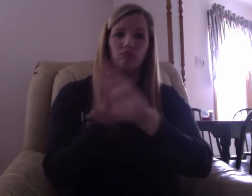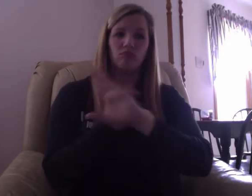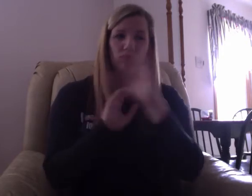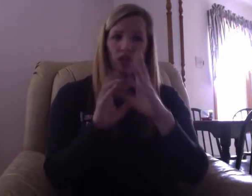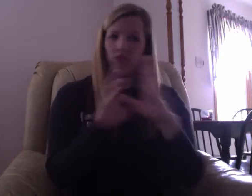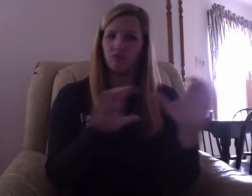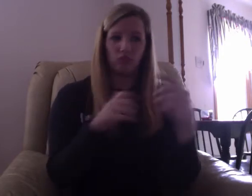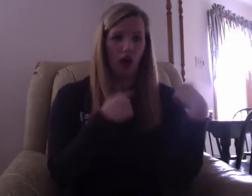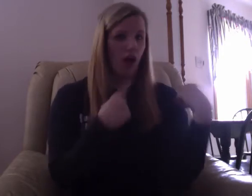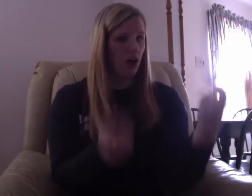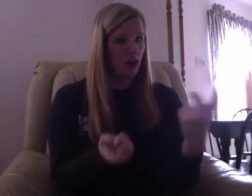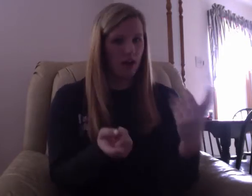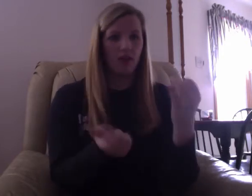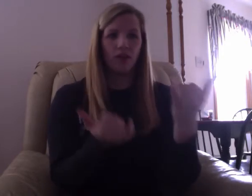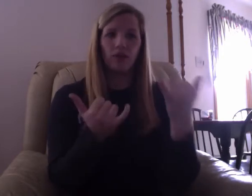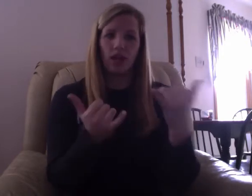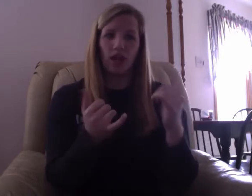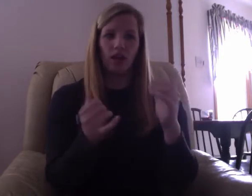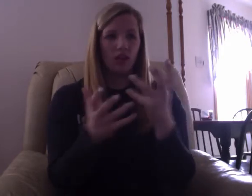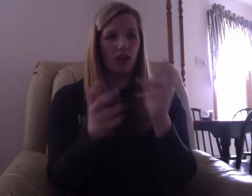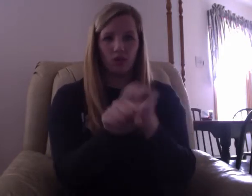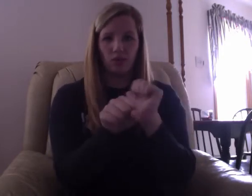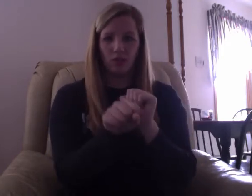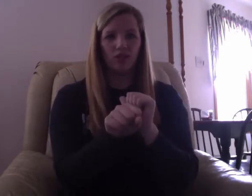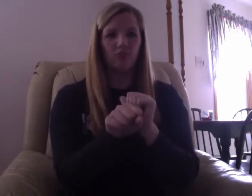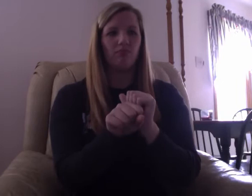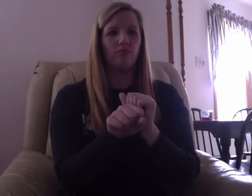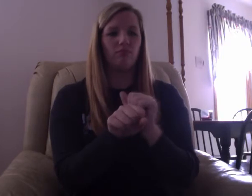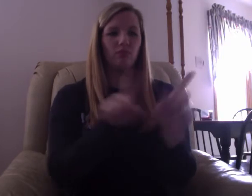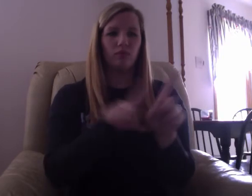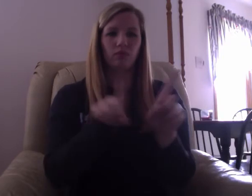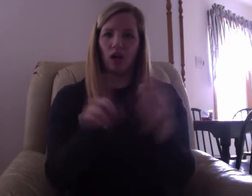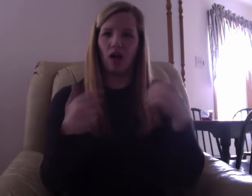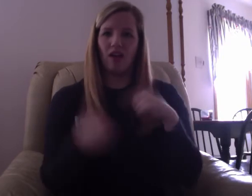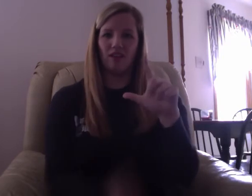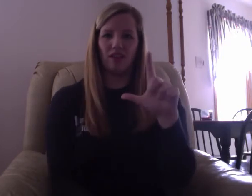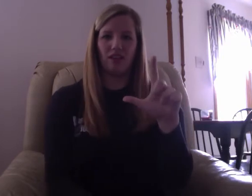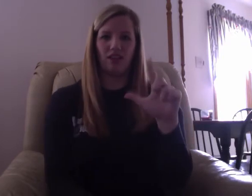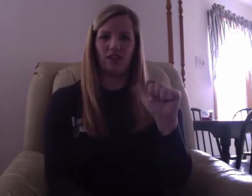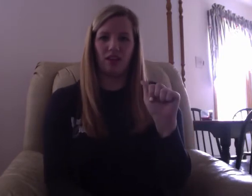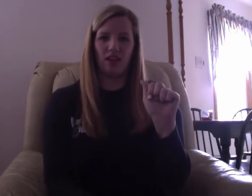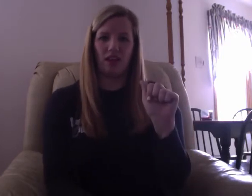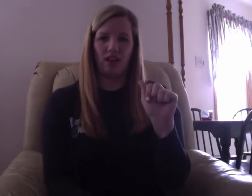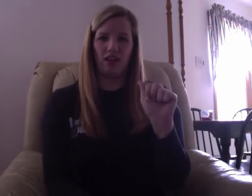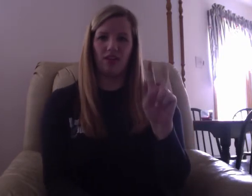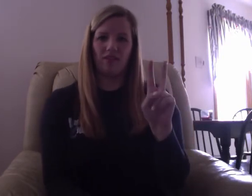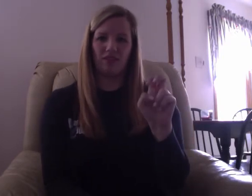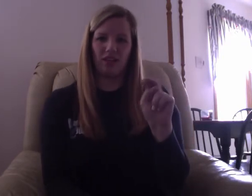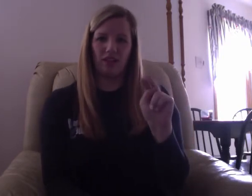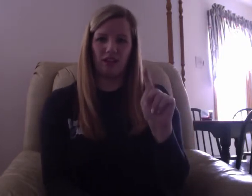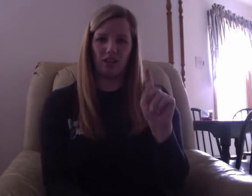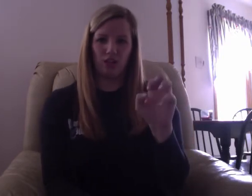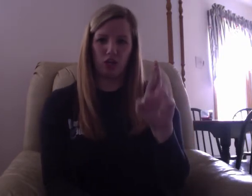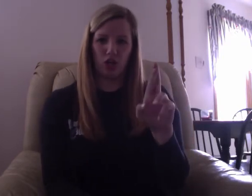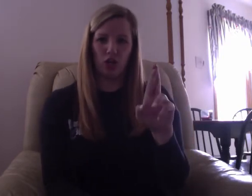So I got my work cut out for me. We have a Lavender graduation. That's one of our other programs. The Lavender graduation is to